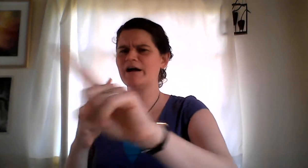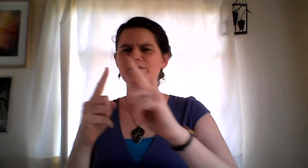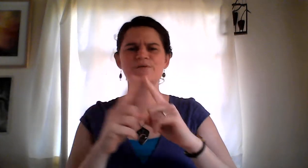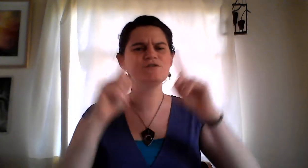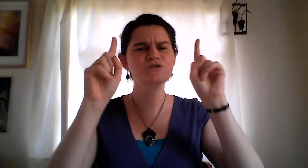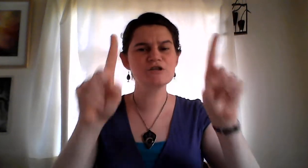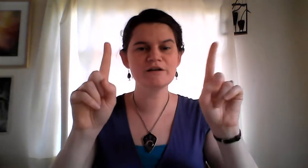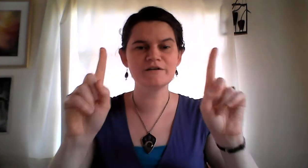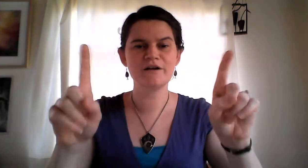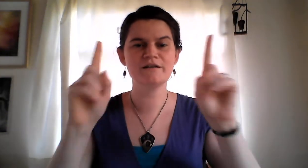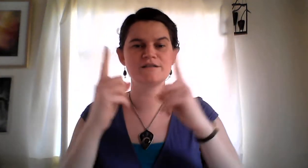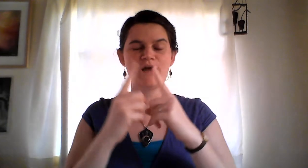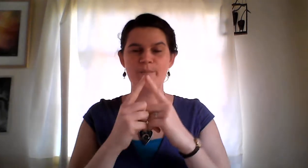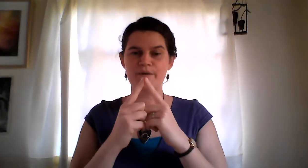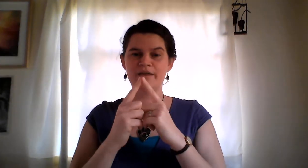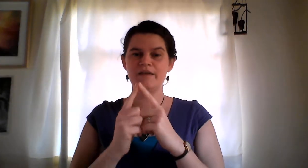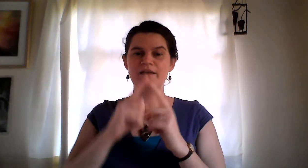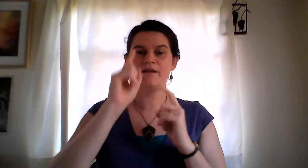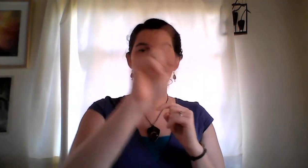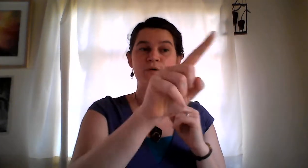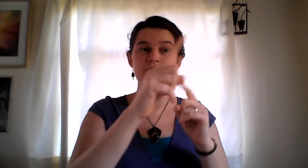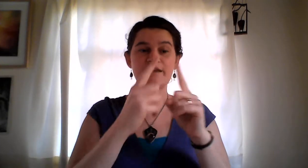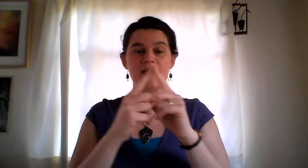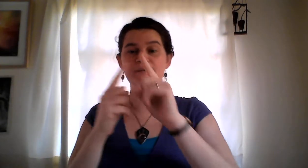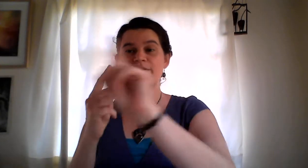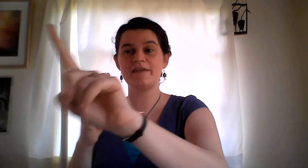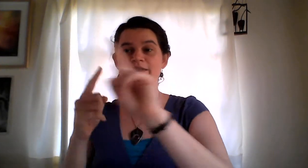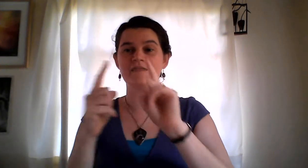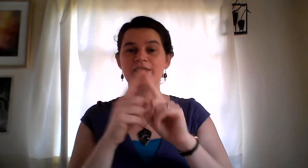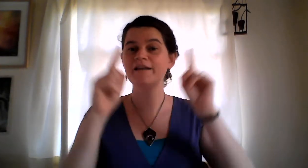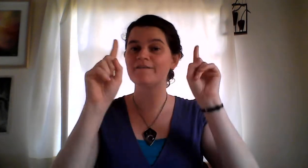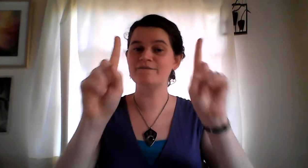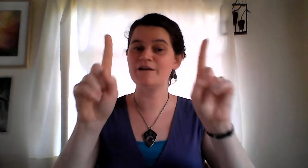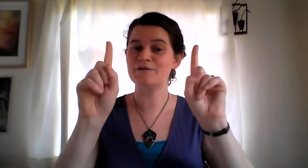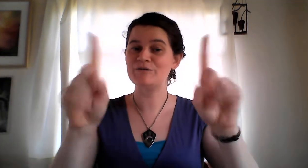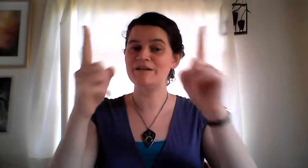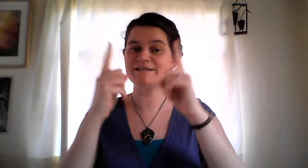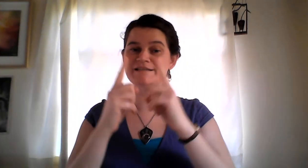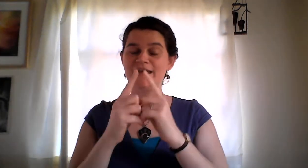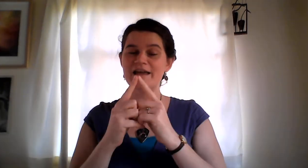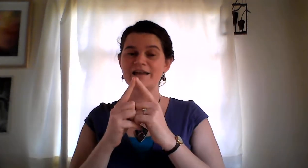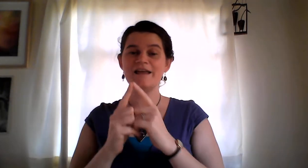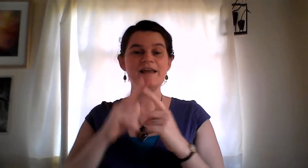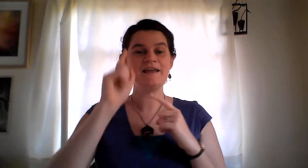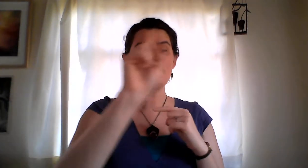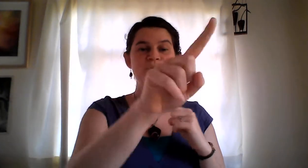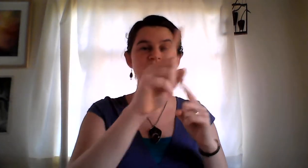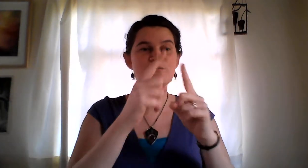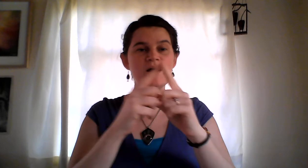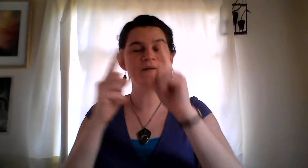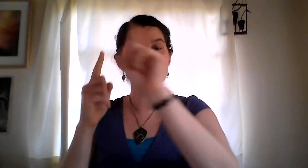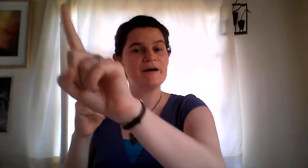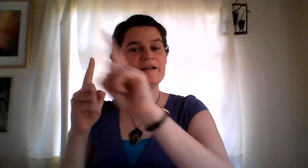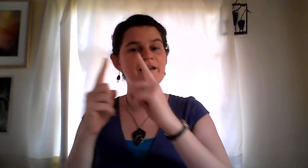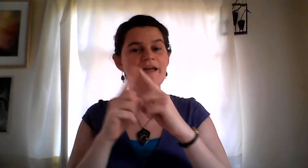with sugar on top. A boy came in that very day, he bought one bun and